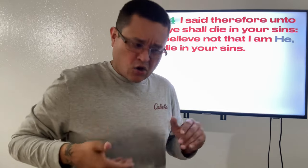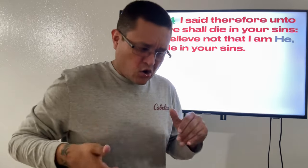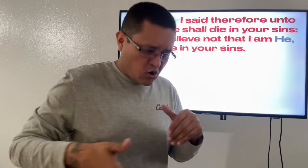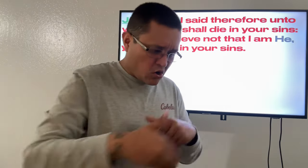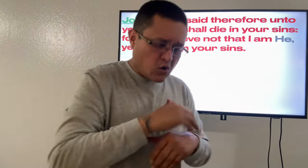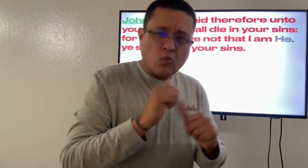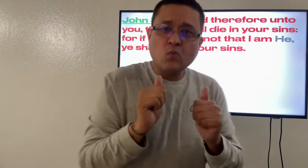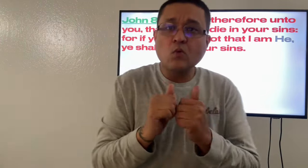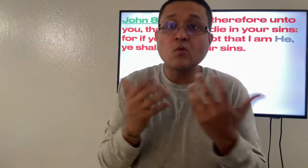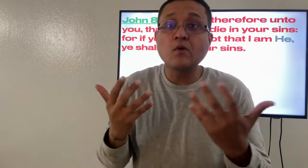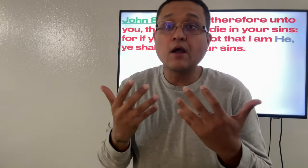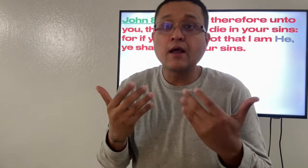to cover their nakedness.